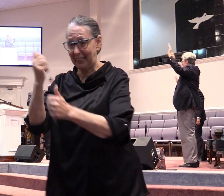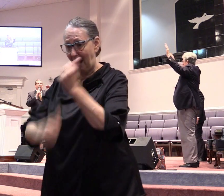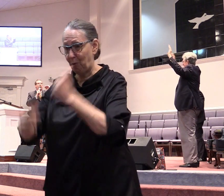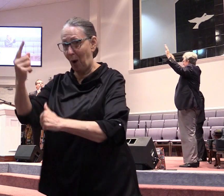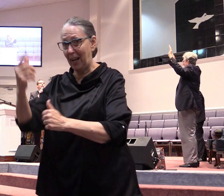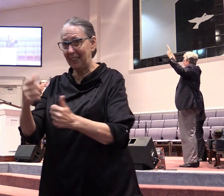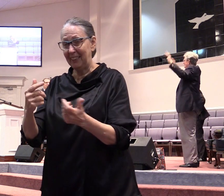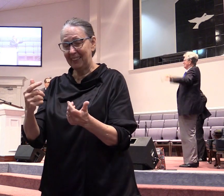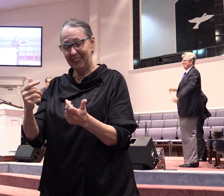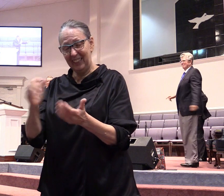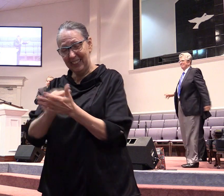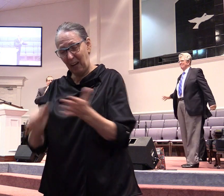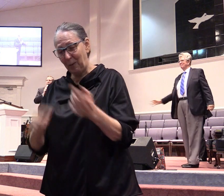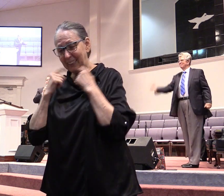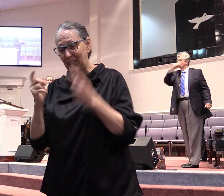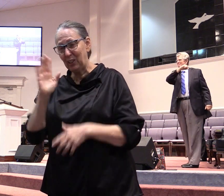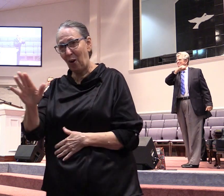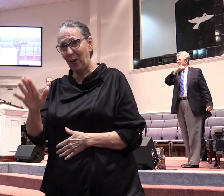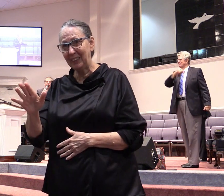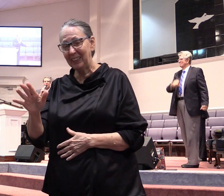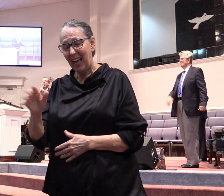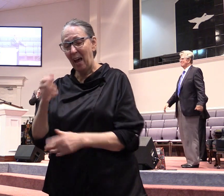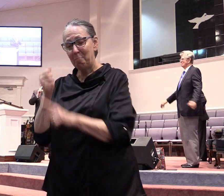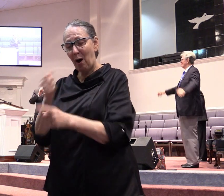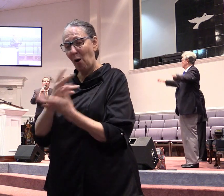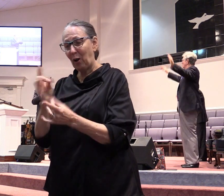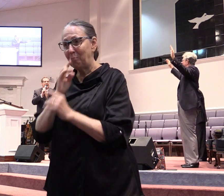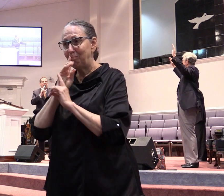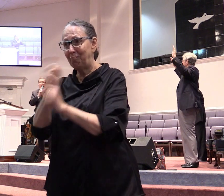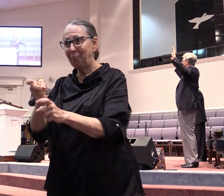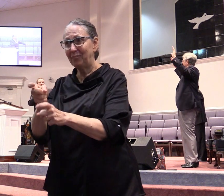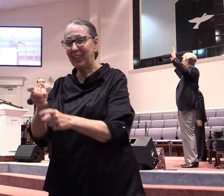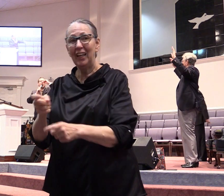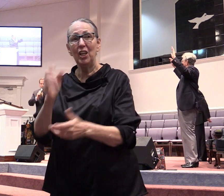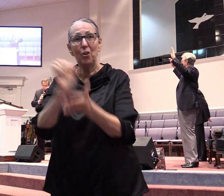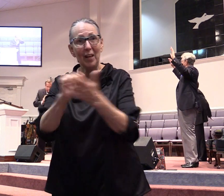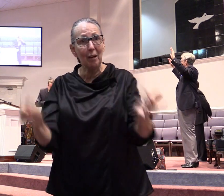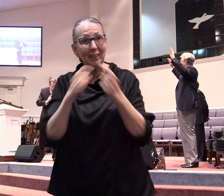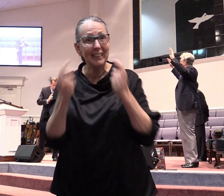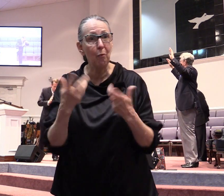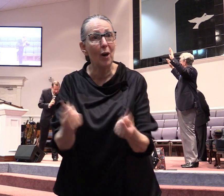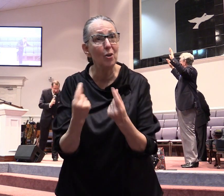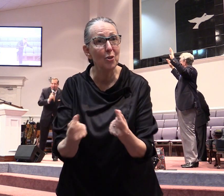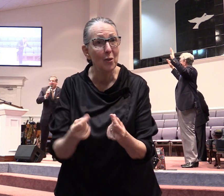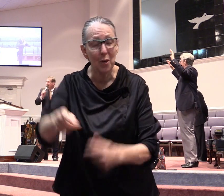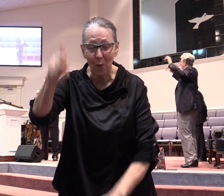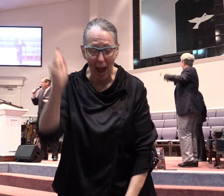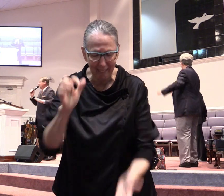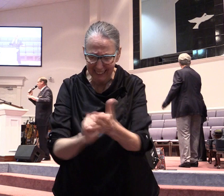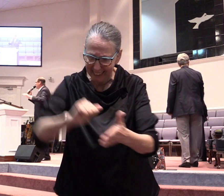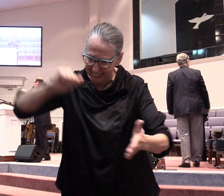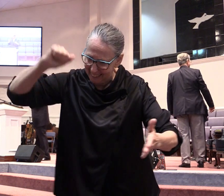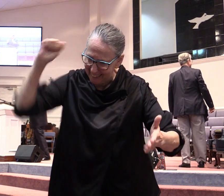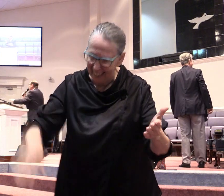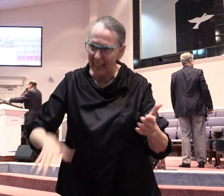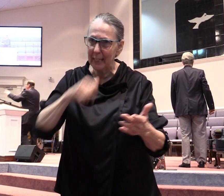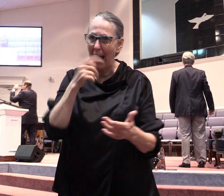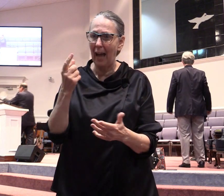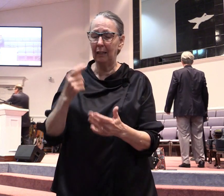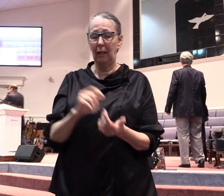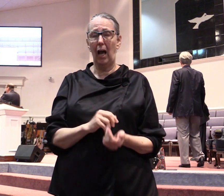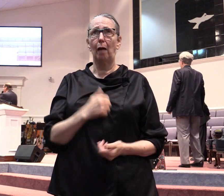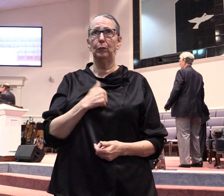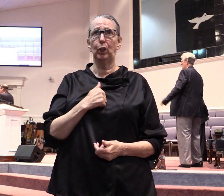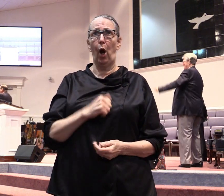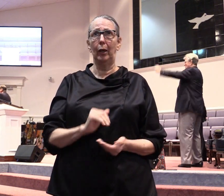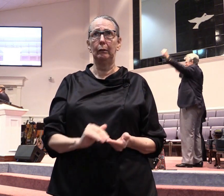Christ, for the remission. Some of you repented of them, but if you want to get rid of them, you got to have them remitted. It's not just enough to